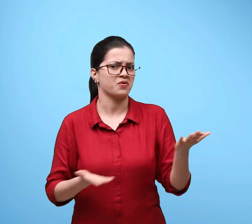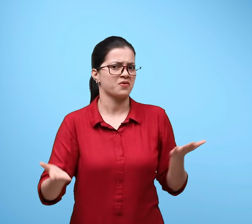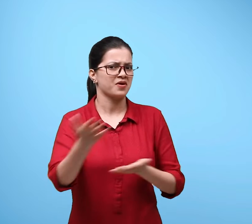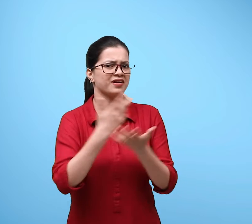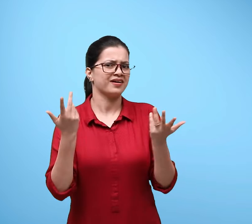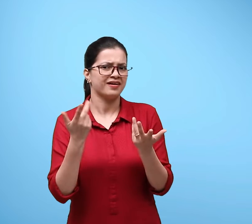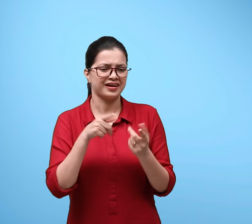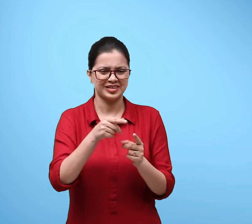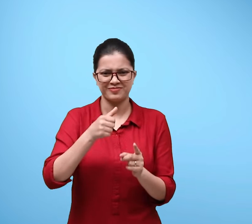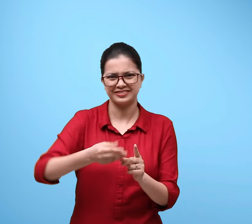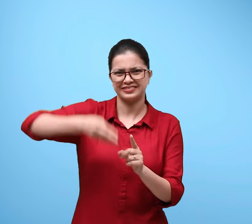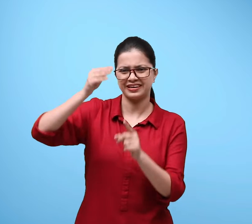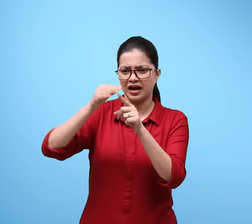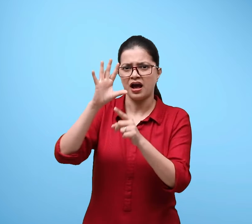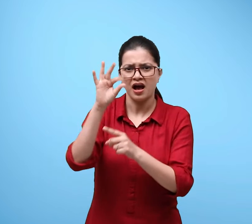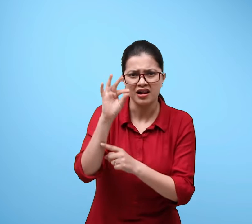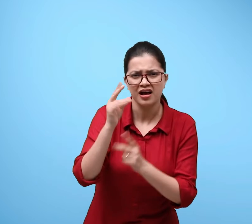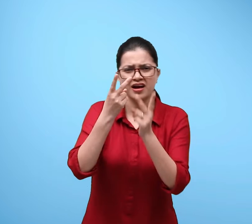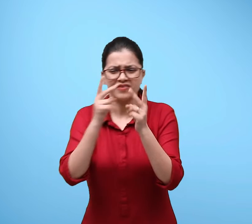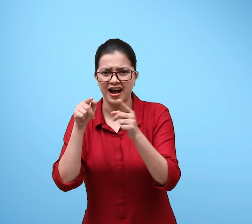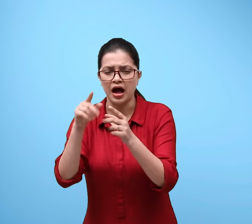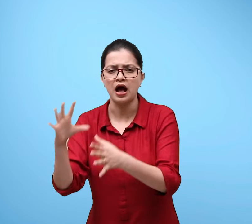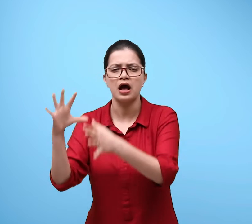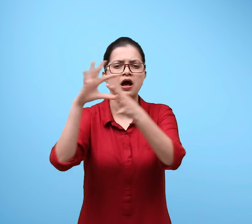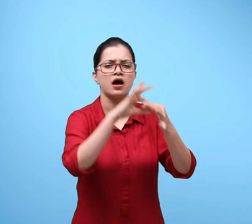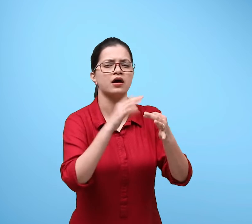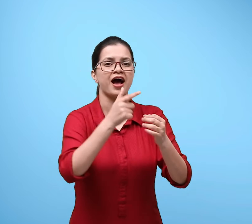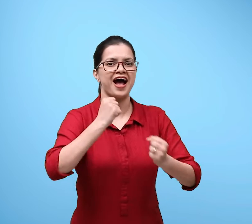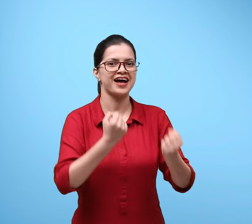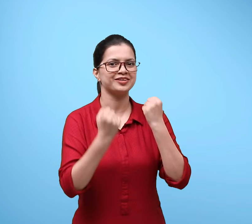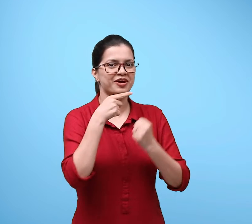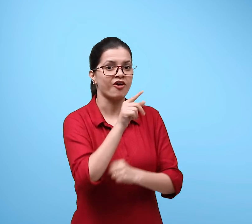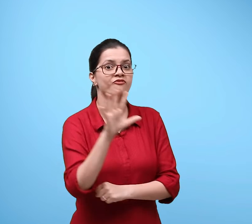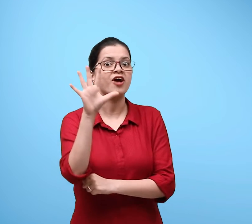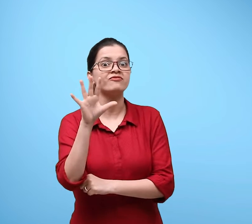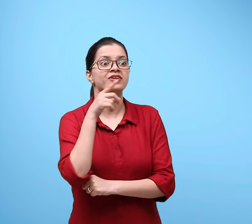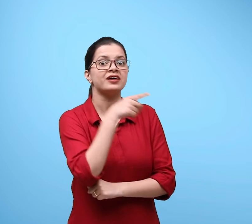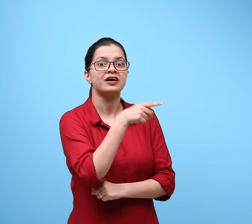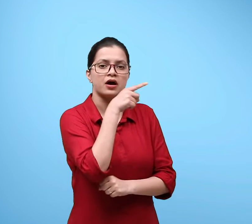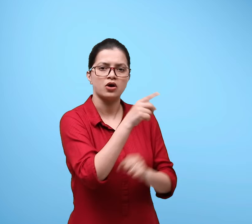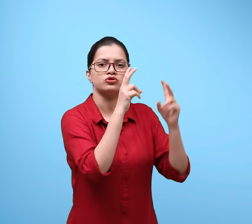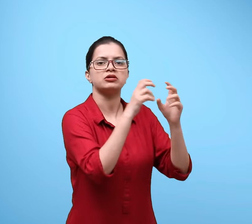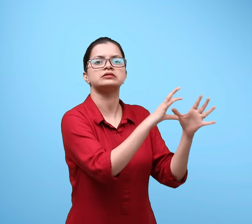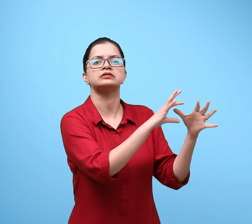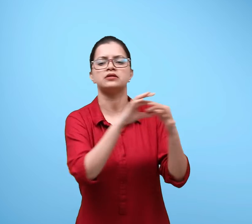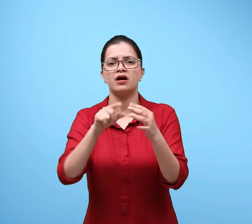that we also check if the liquids that we used in Activity 5 mix well with some liquid other than water.